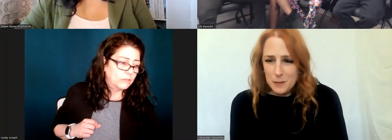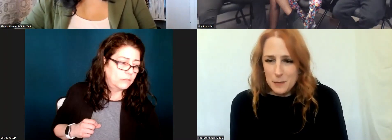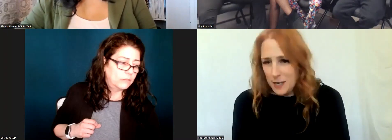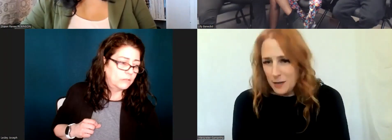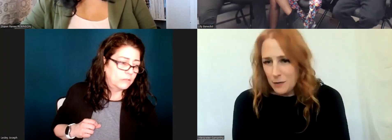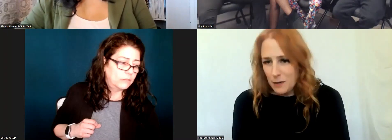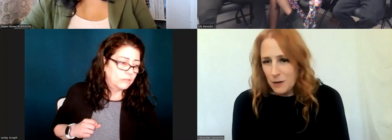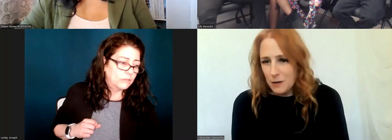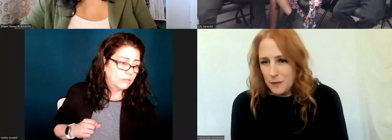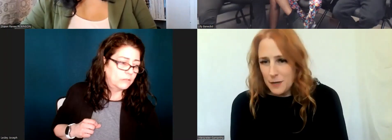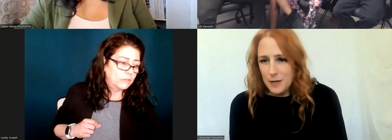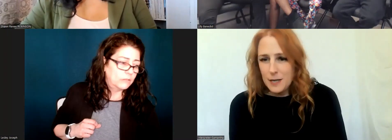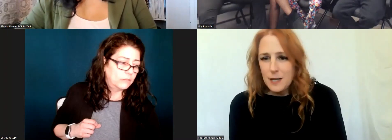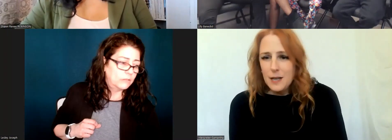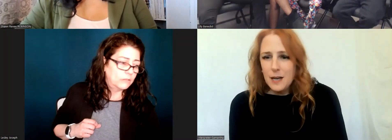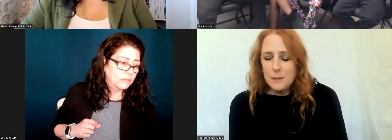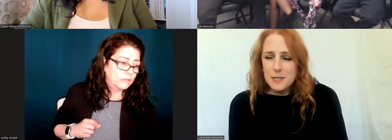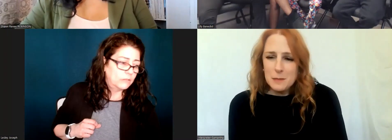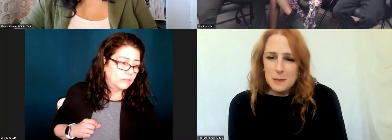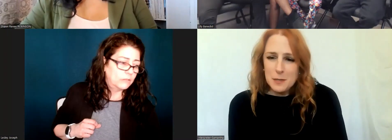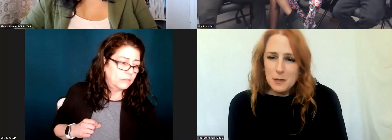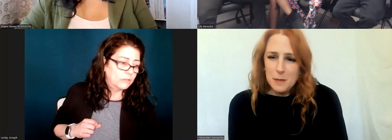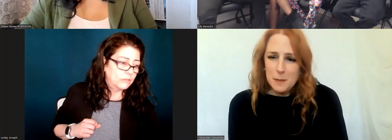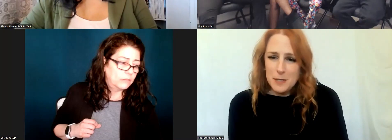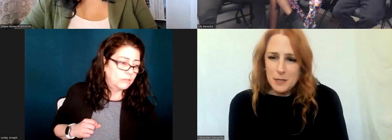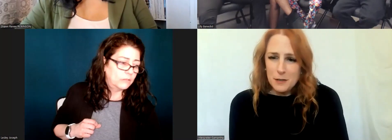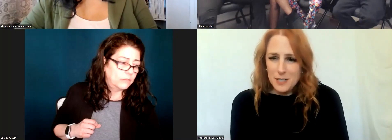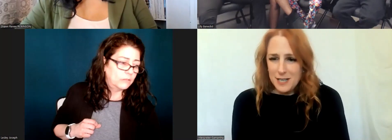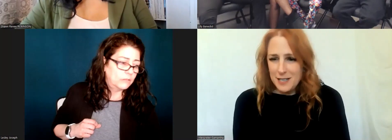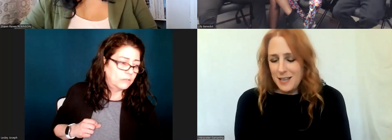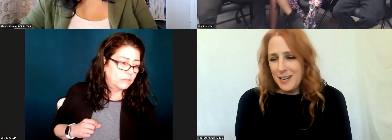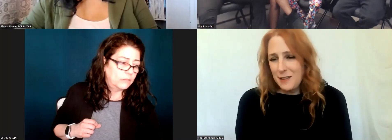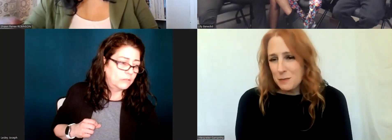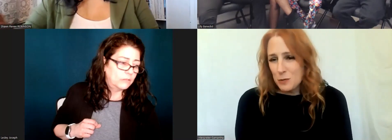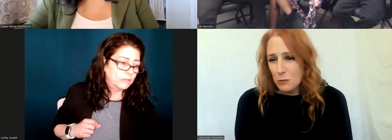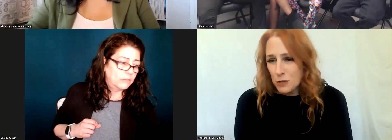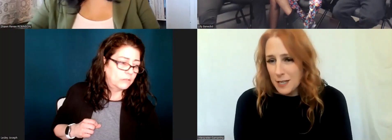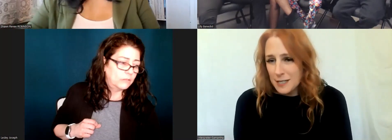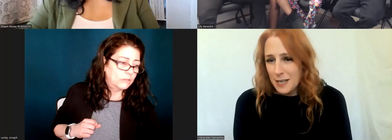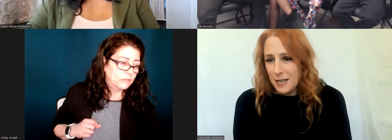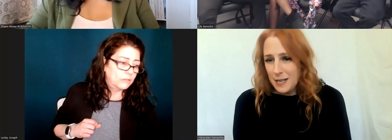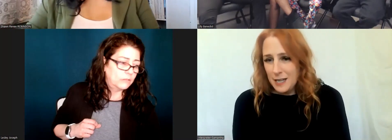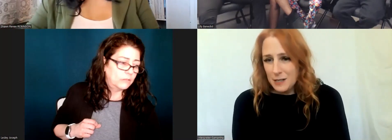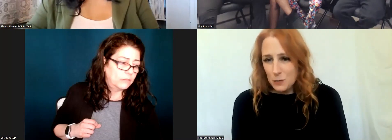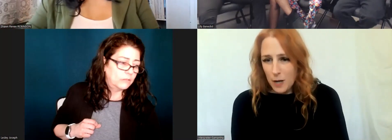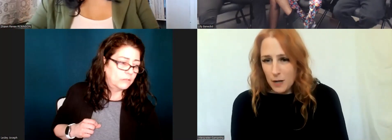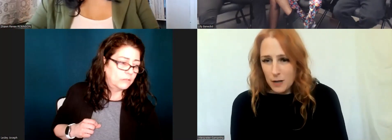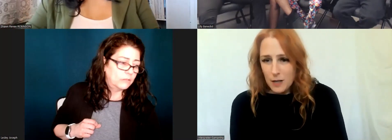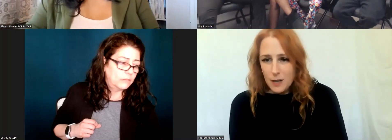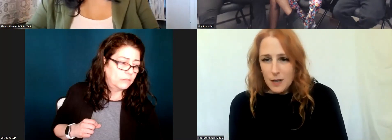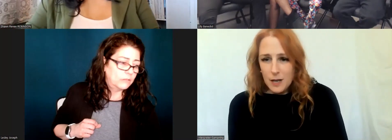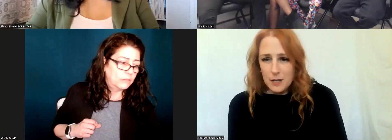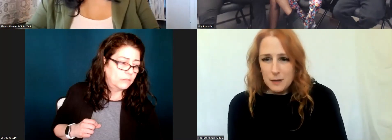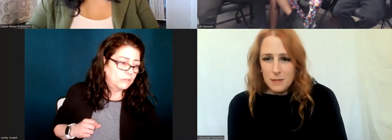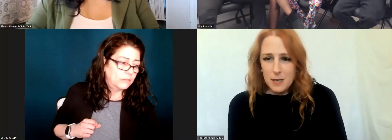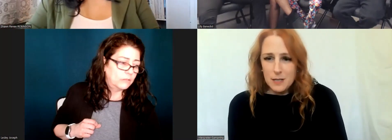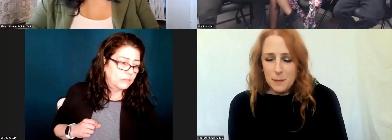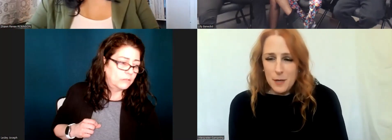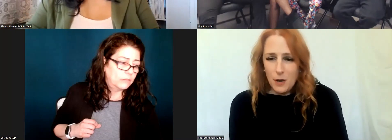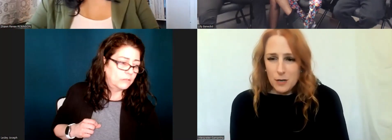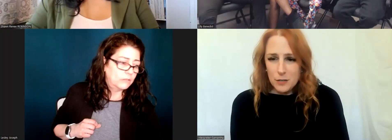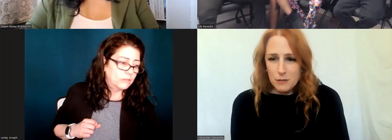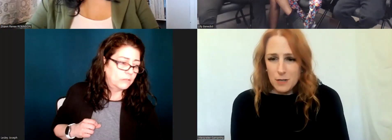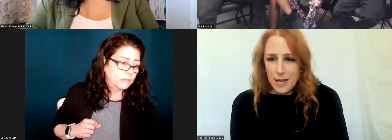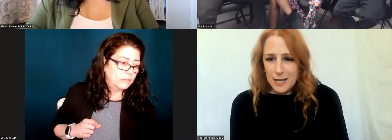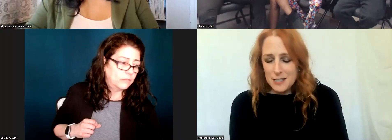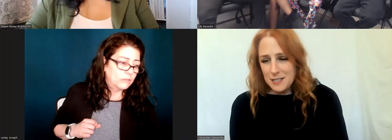someone's hearing or hard of hearing. And sometimes there can be misunderstanding. That can have some social anxiety as well. And it can